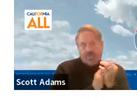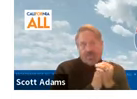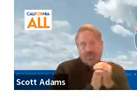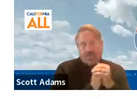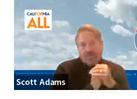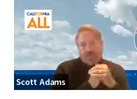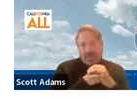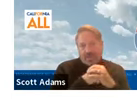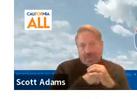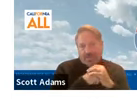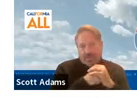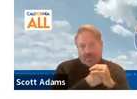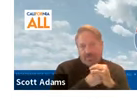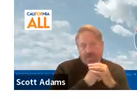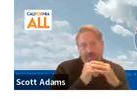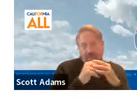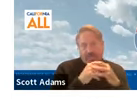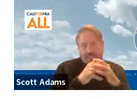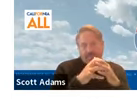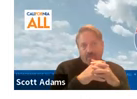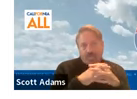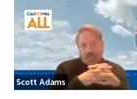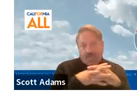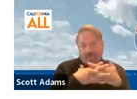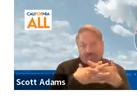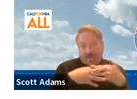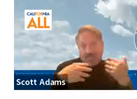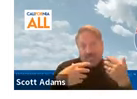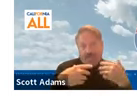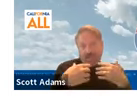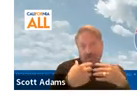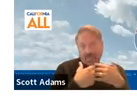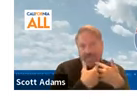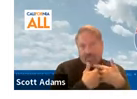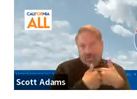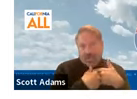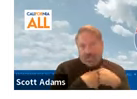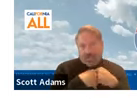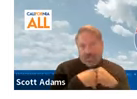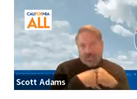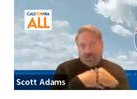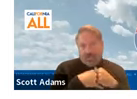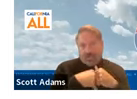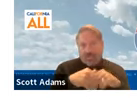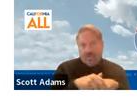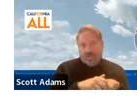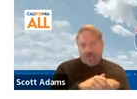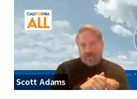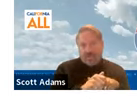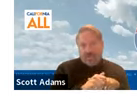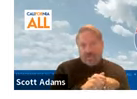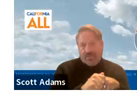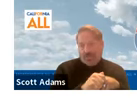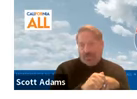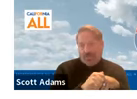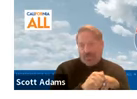what we want to reinforce here is that we've put a lot of time into developing a statewide survey that